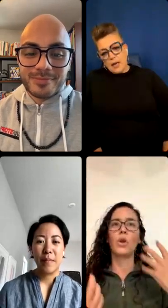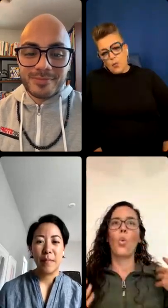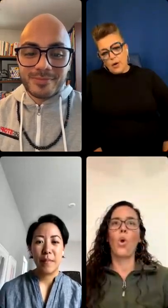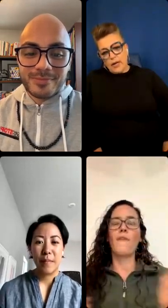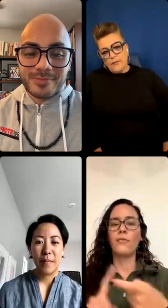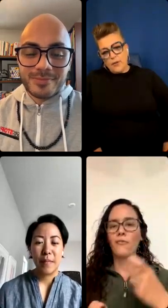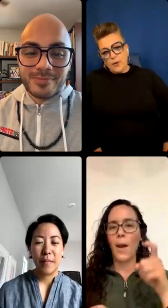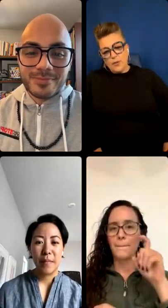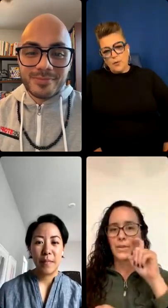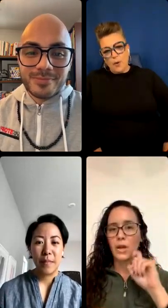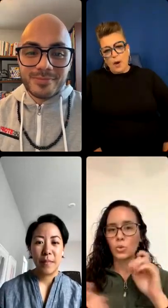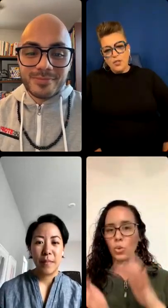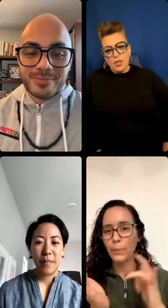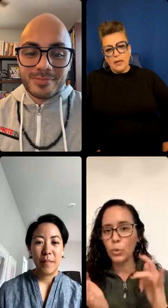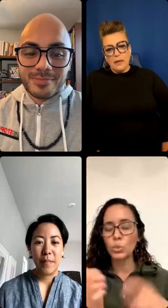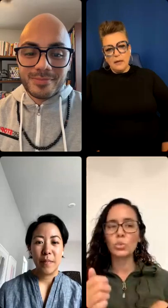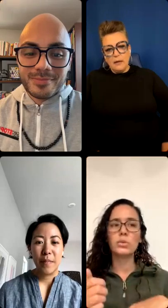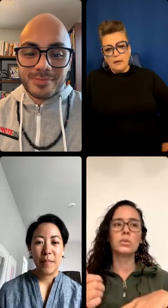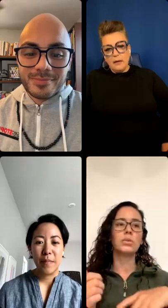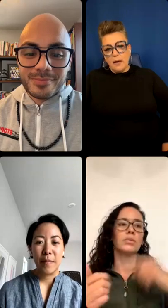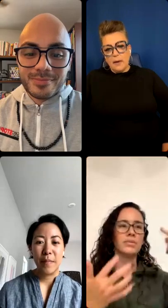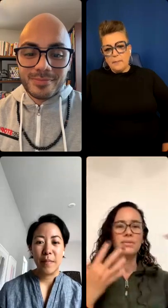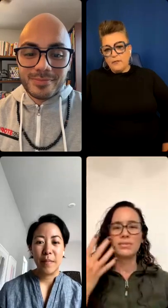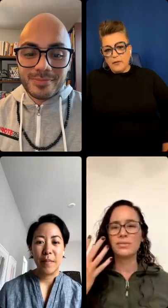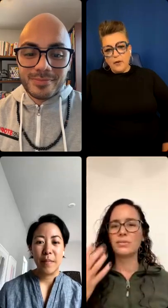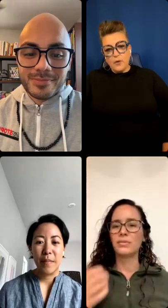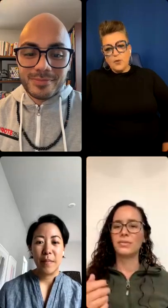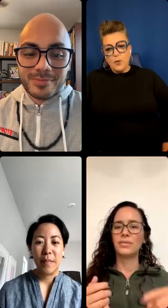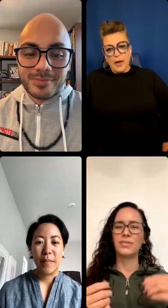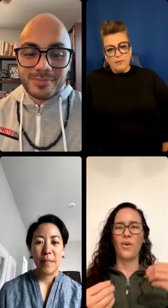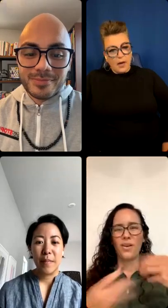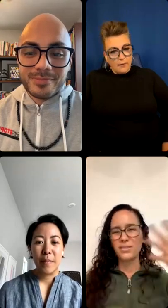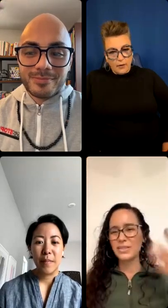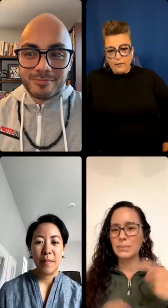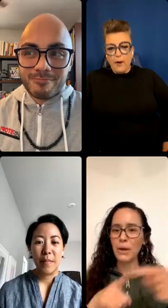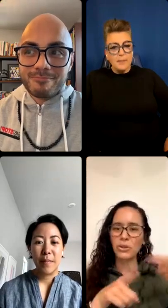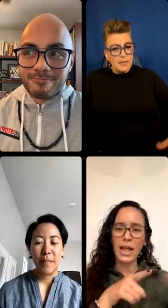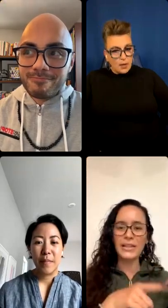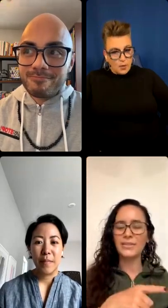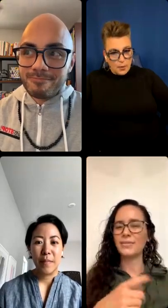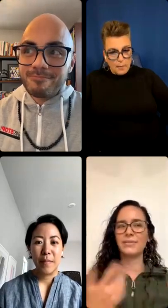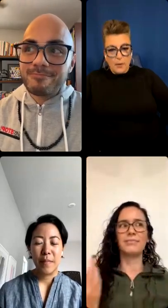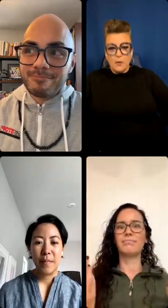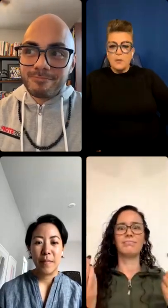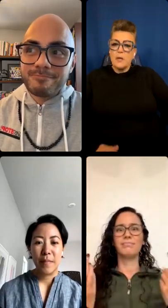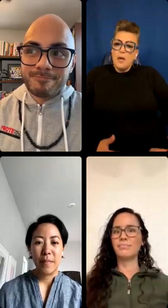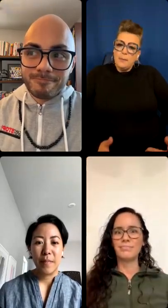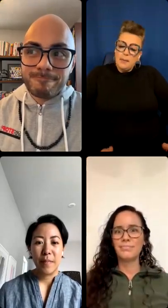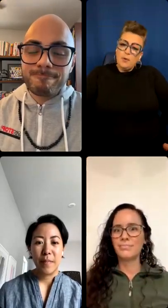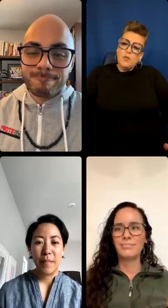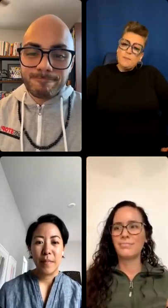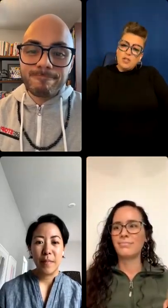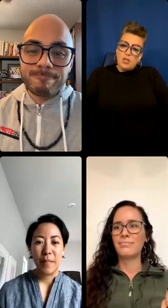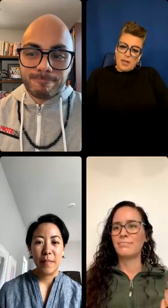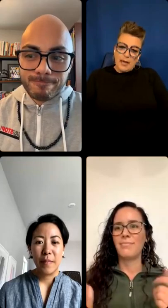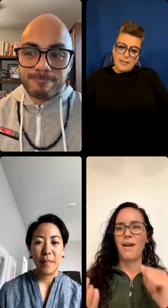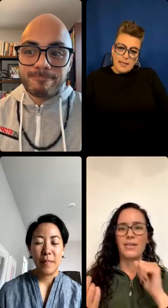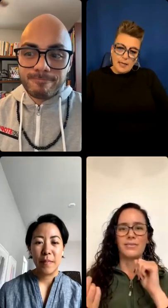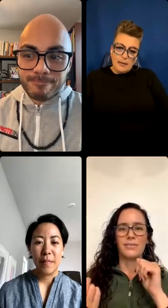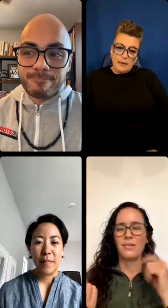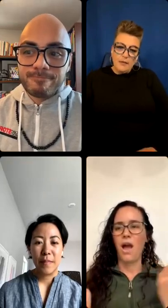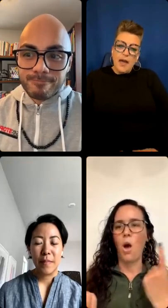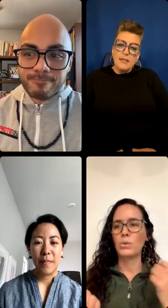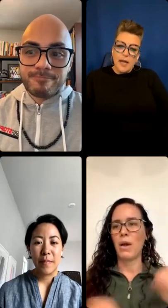and content warning for those who are watching, for folks who have recovered from sexual abuse, people who